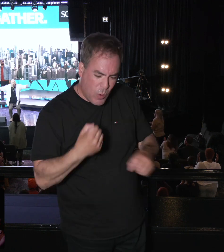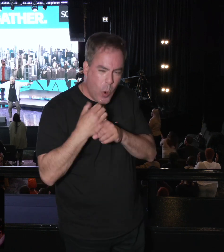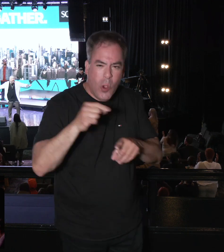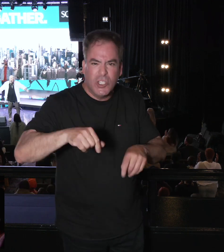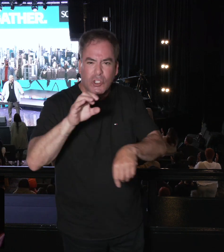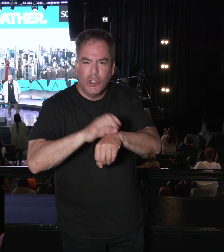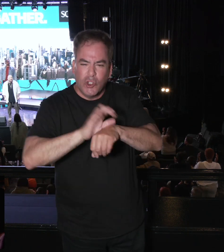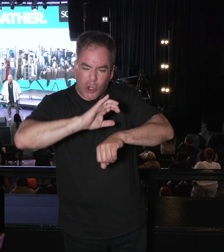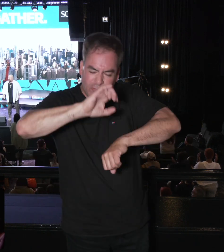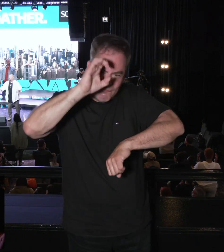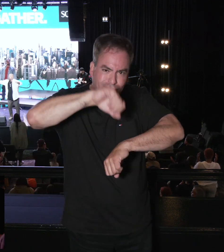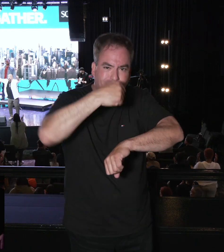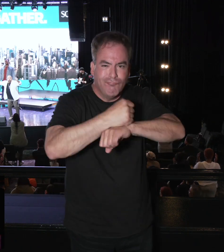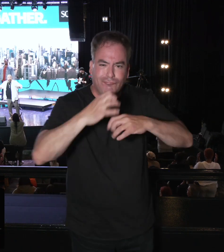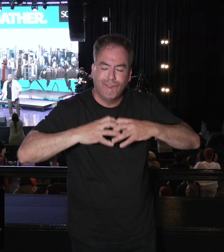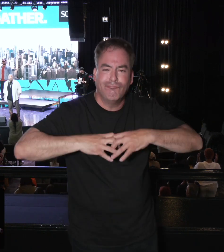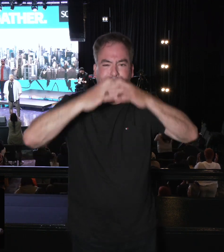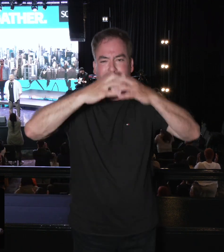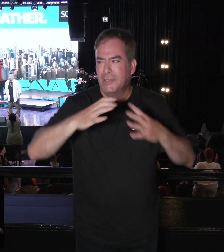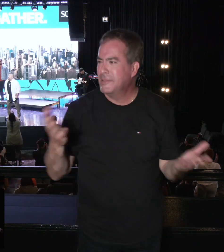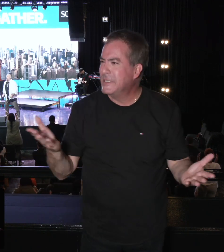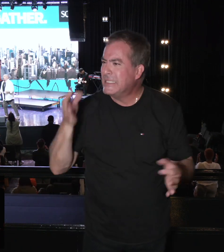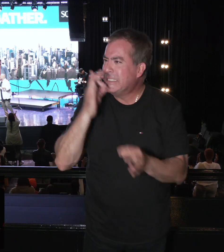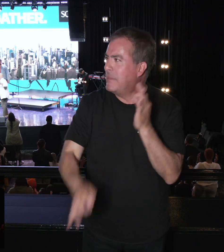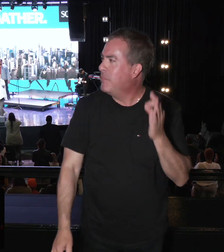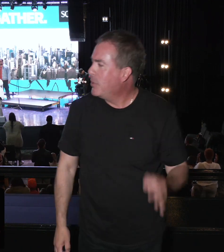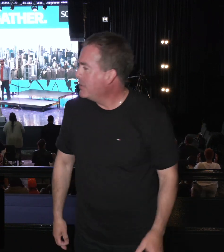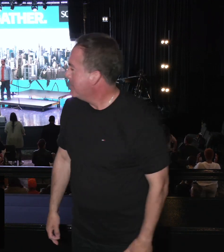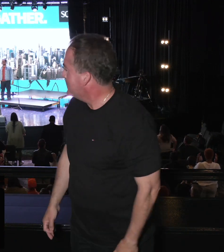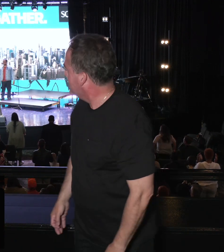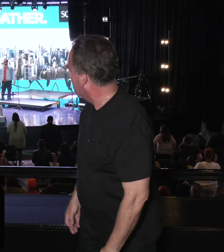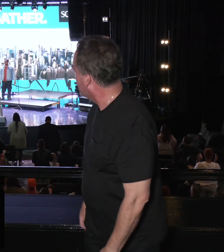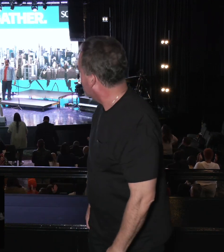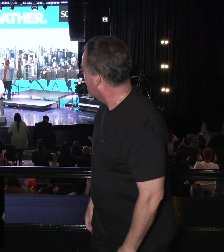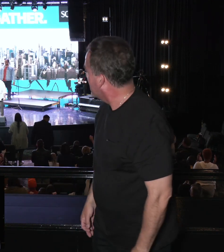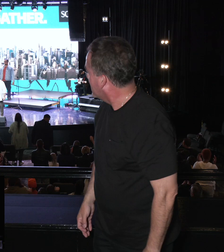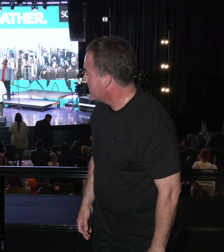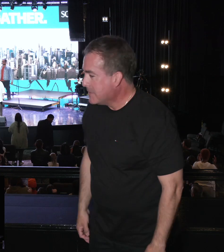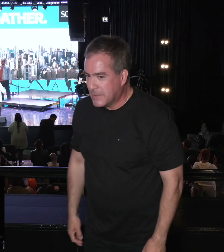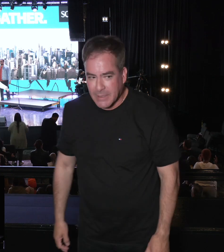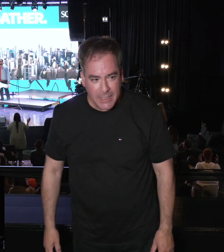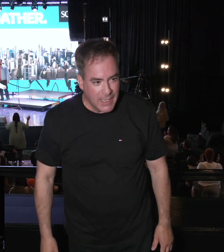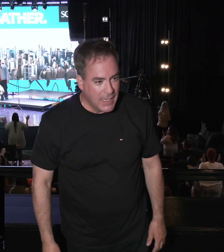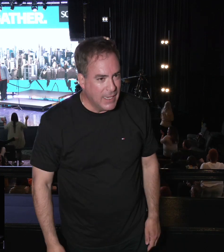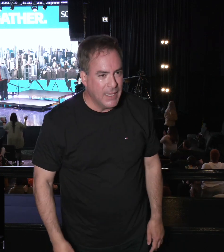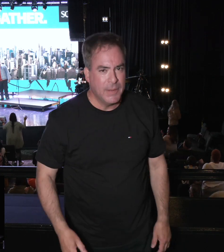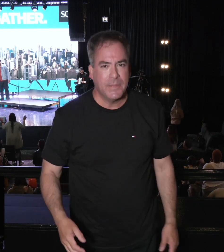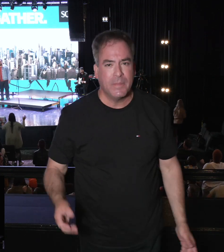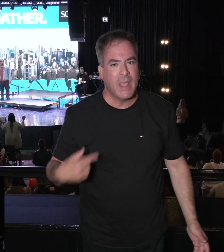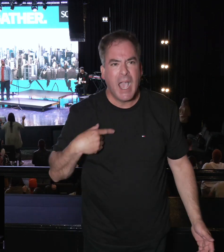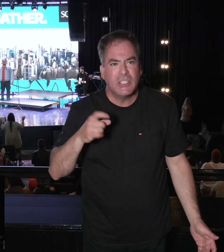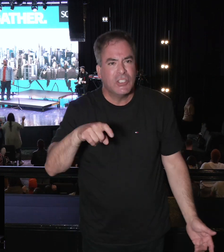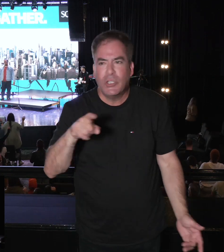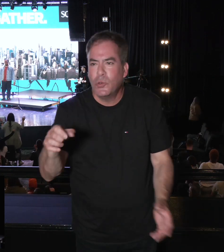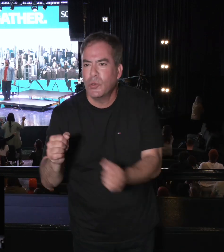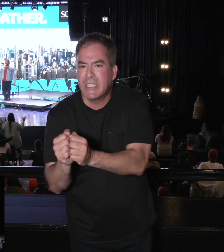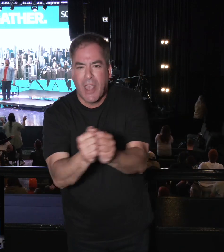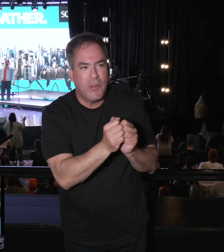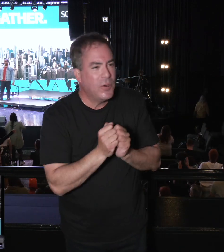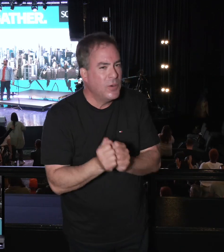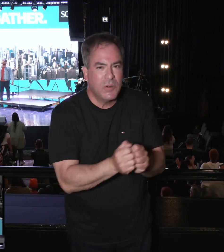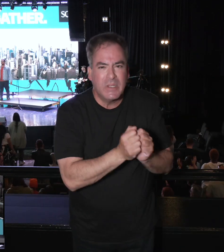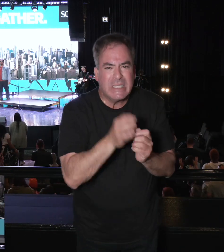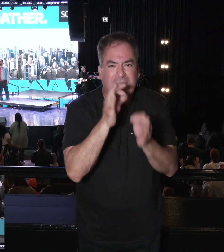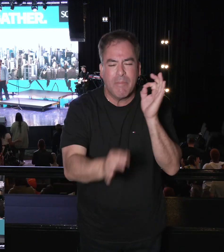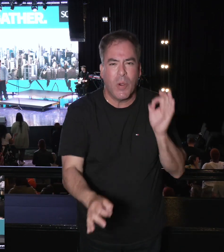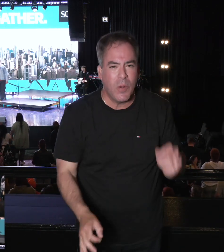and 39 years later, look what happens. Oh, I just need a husband and a wife to get together and call heaven